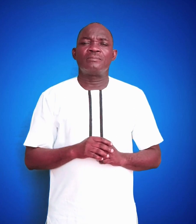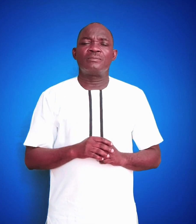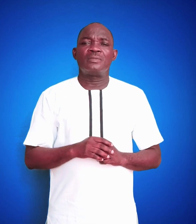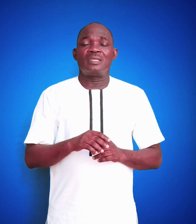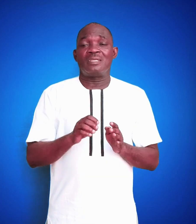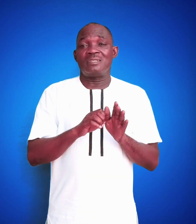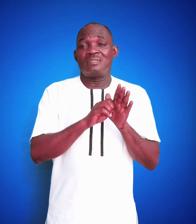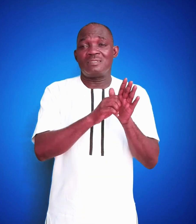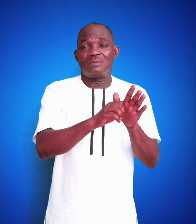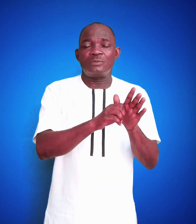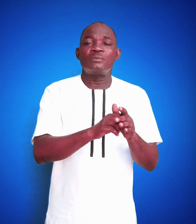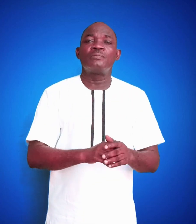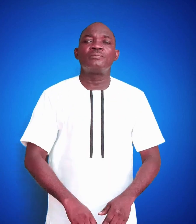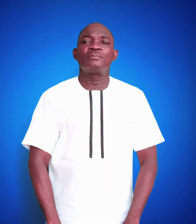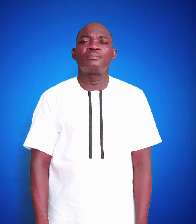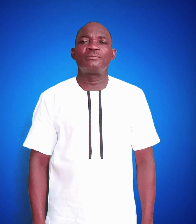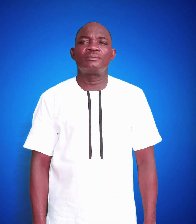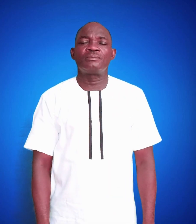i.e.,